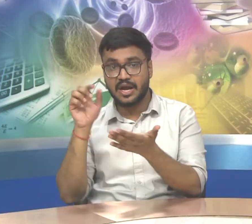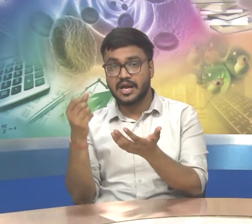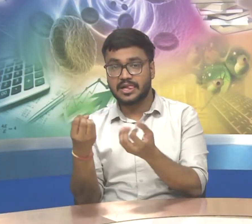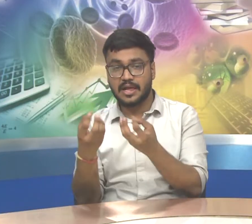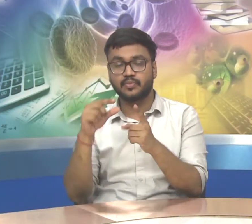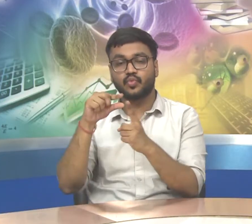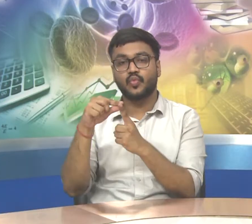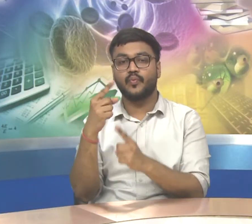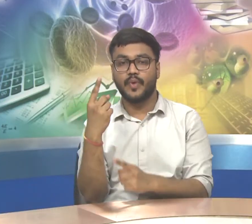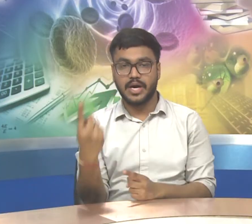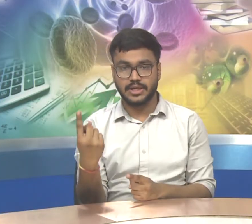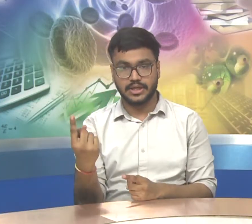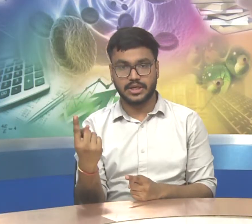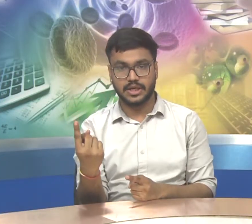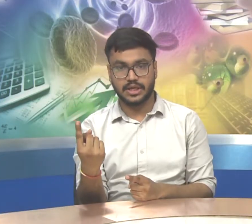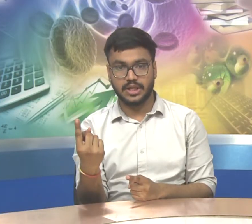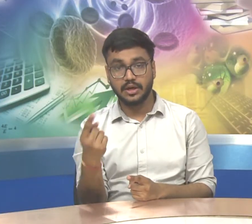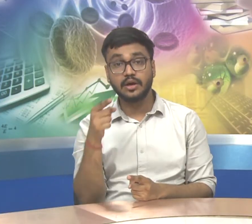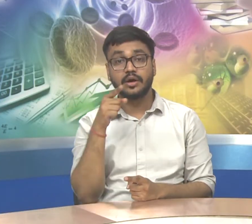hydrogen has 1 proton,